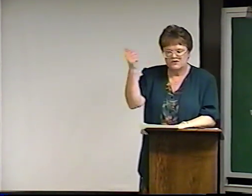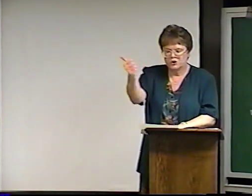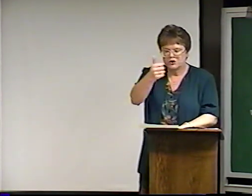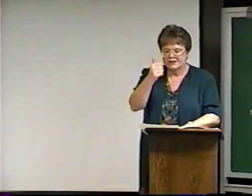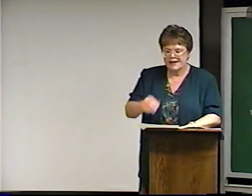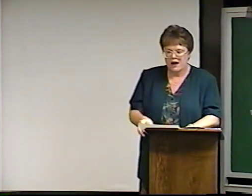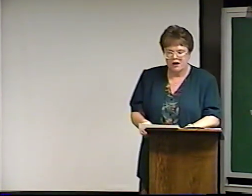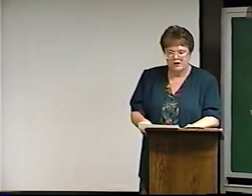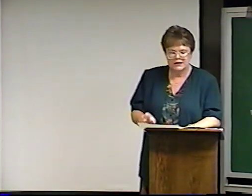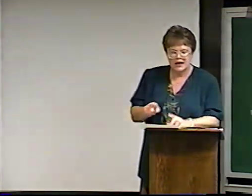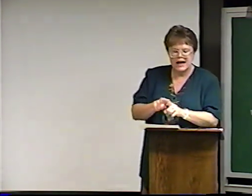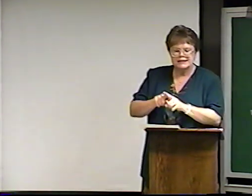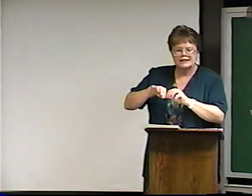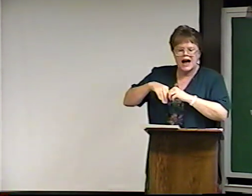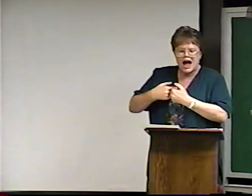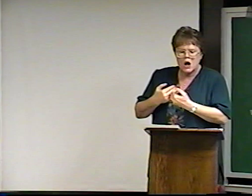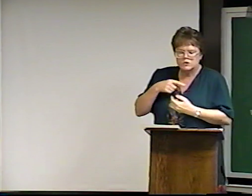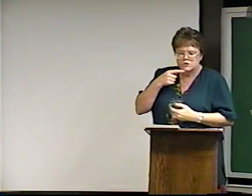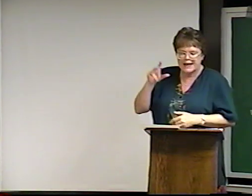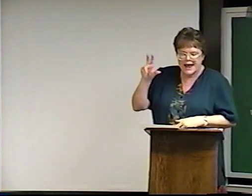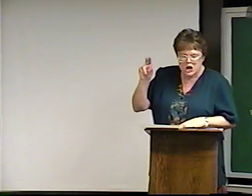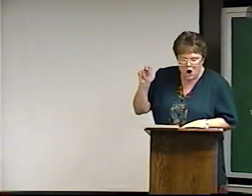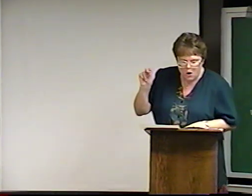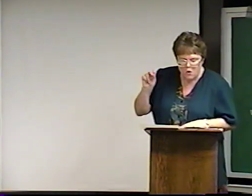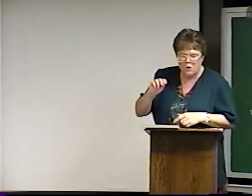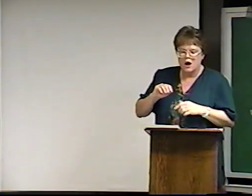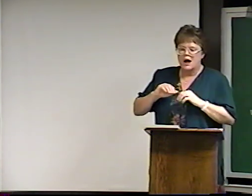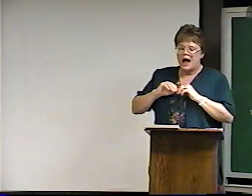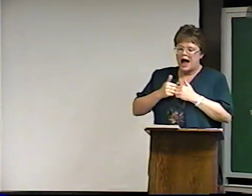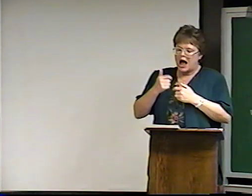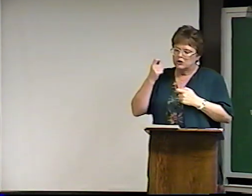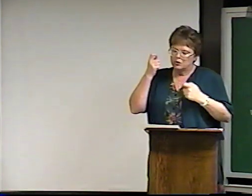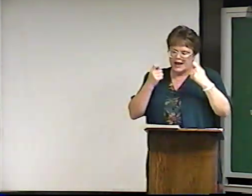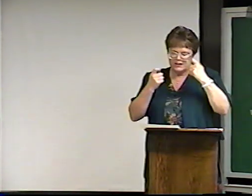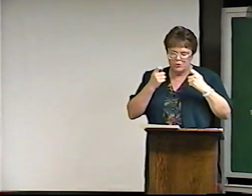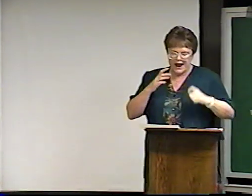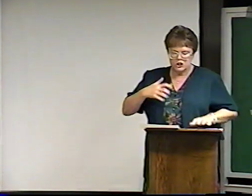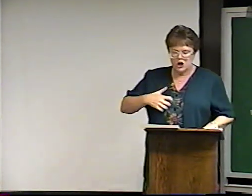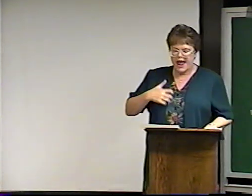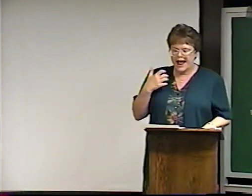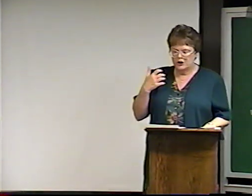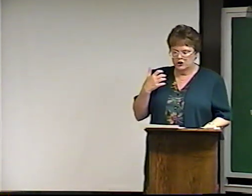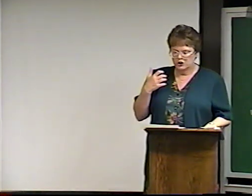for yourself. Like, how could they know how to express your anger?